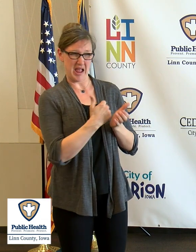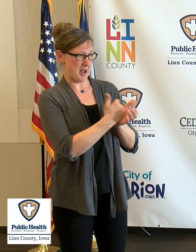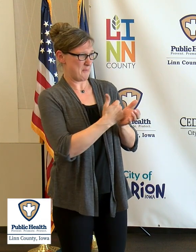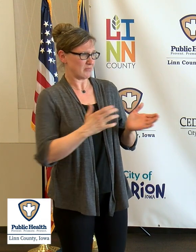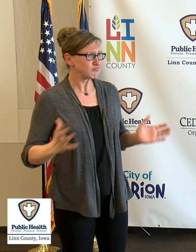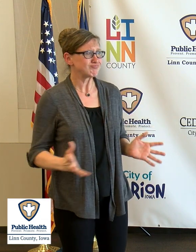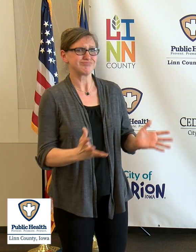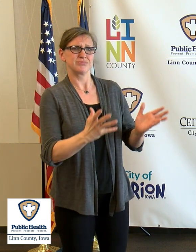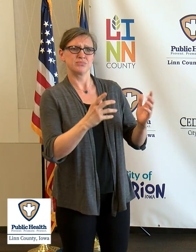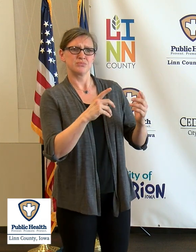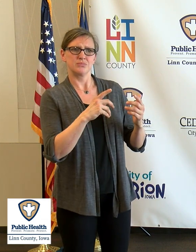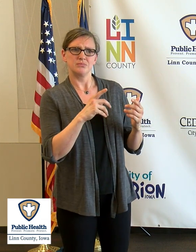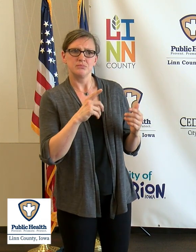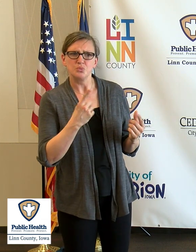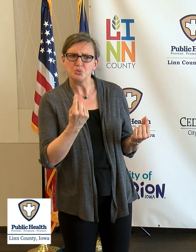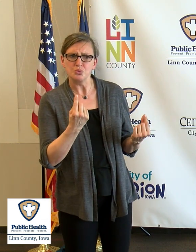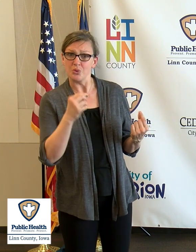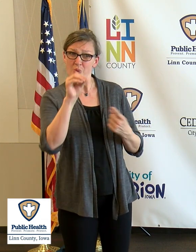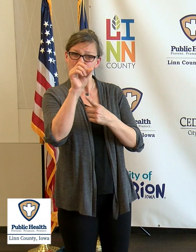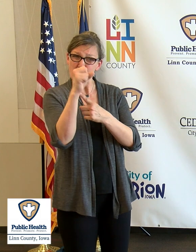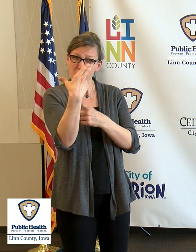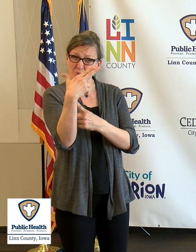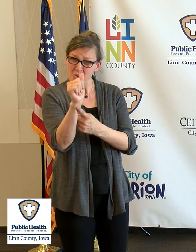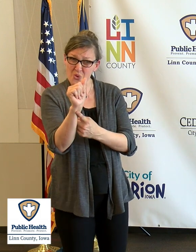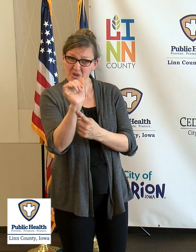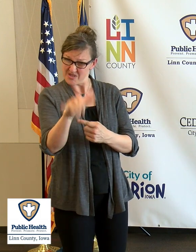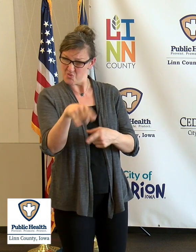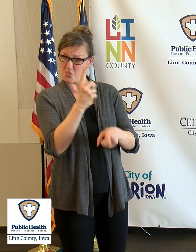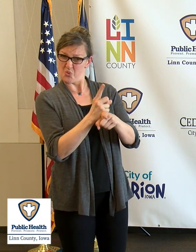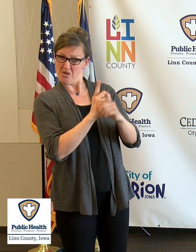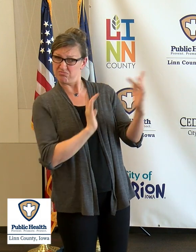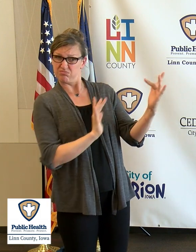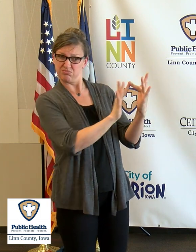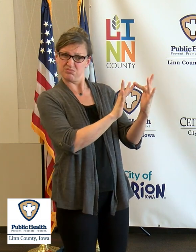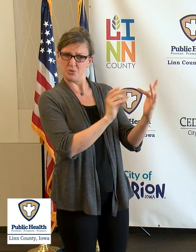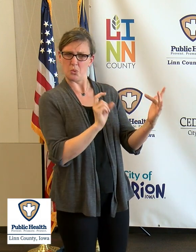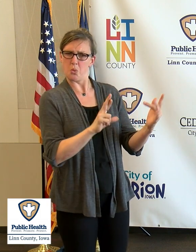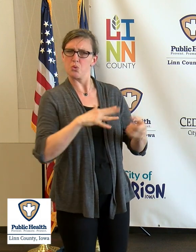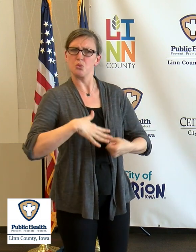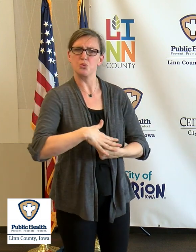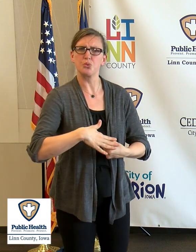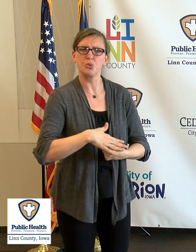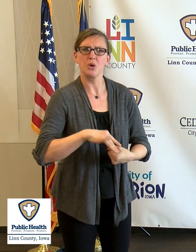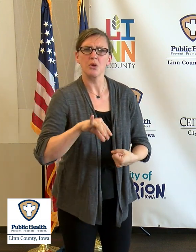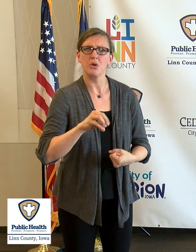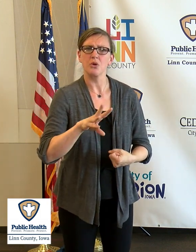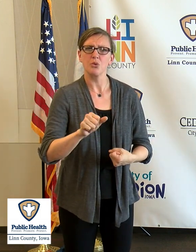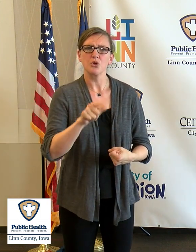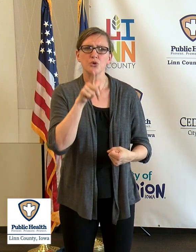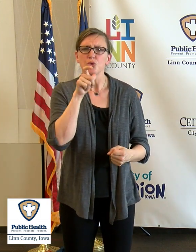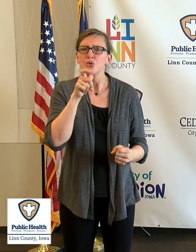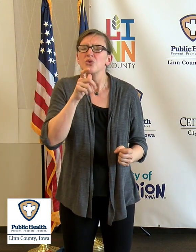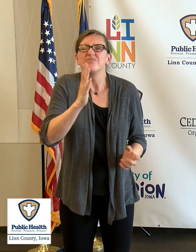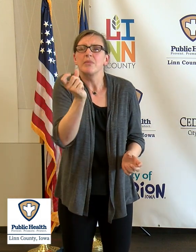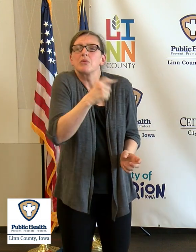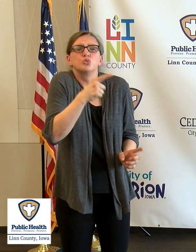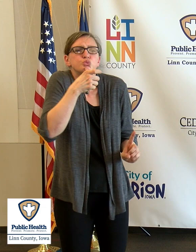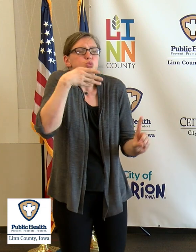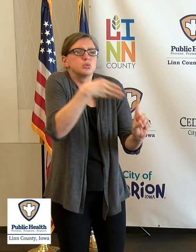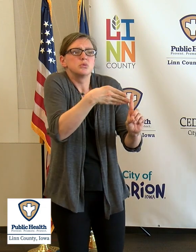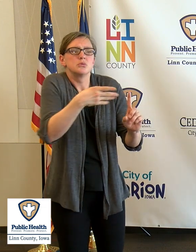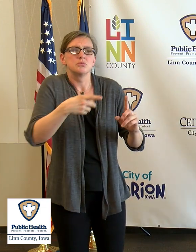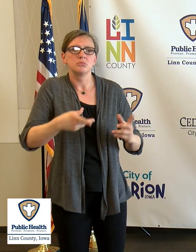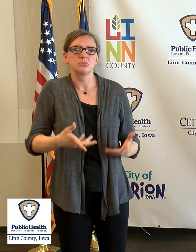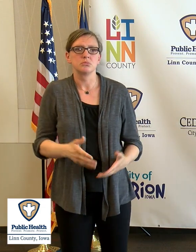OSHA is the correct outlet, are there Iowa resources for immediate concerns? And I'm going to ask Heather Meador to answer this